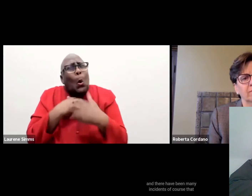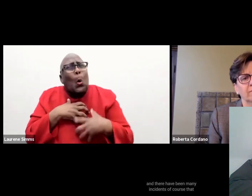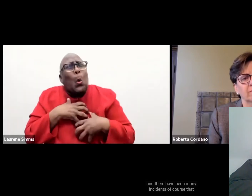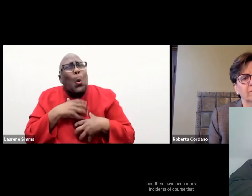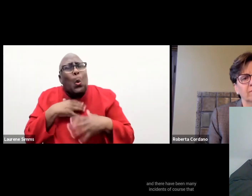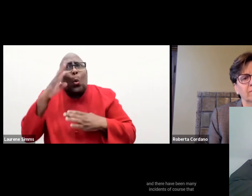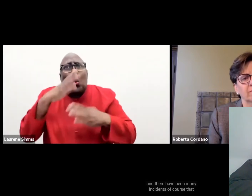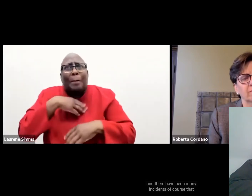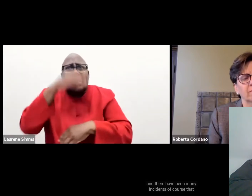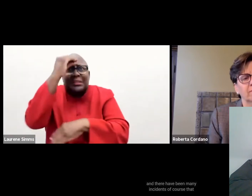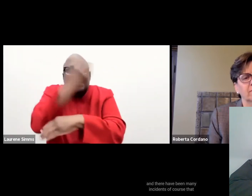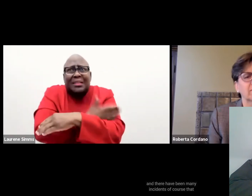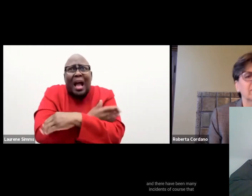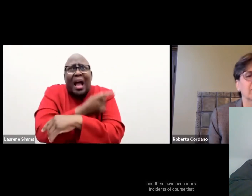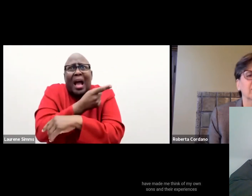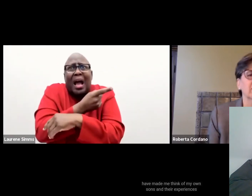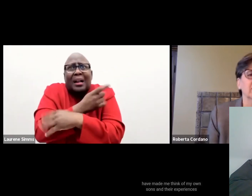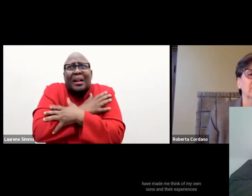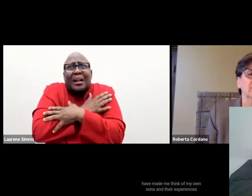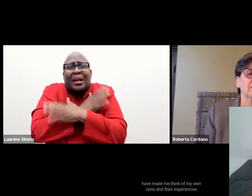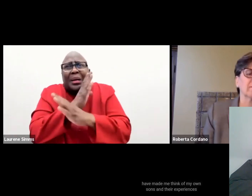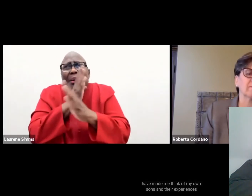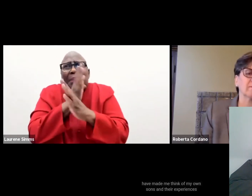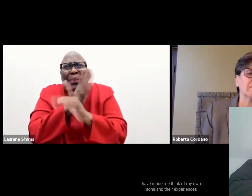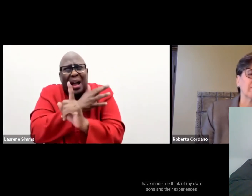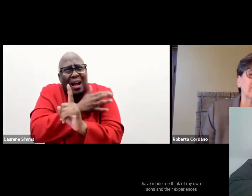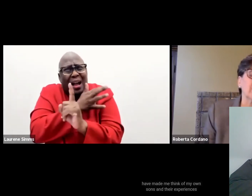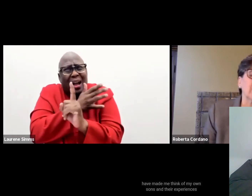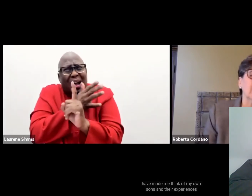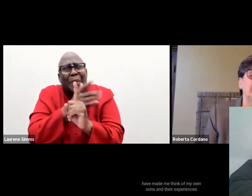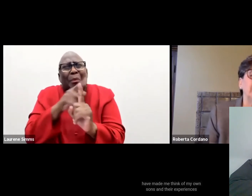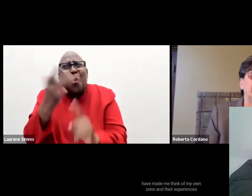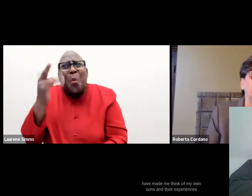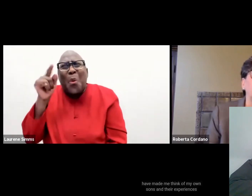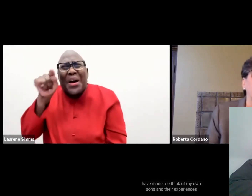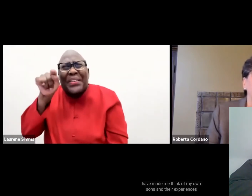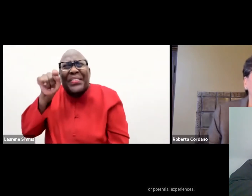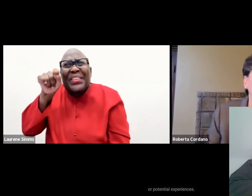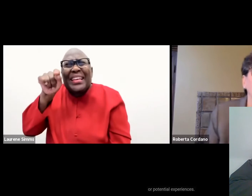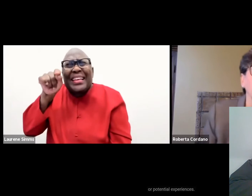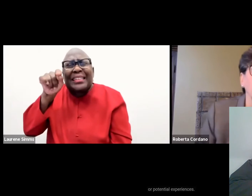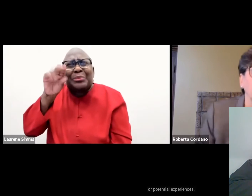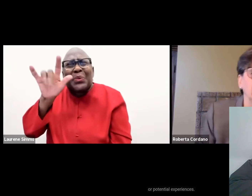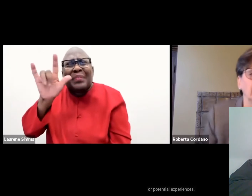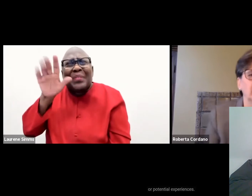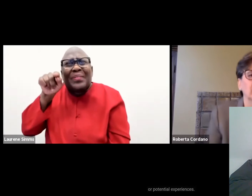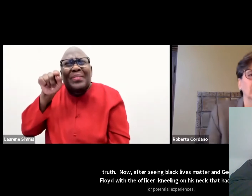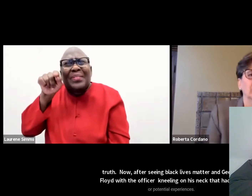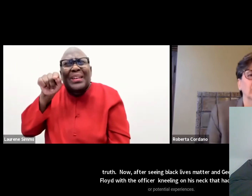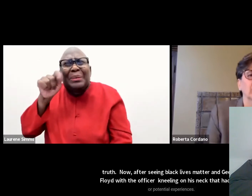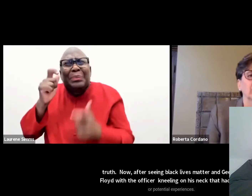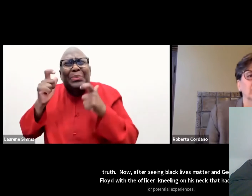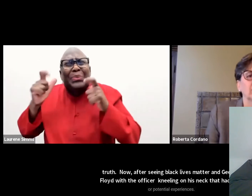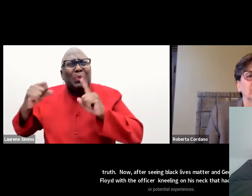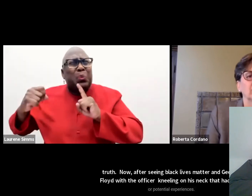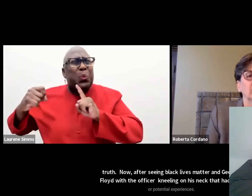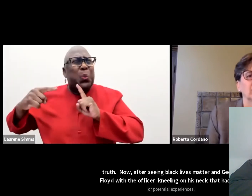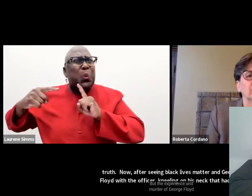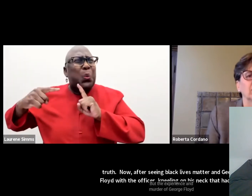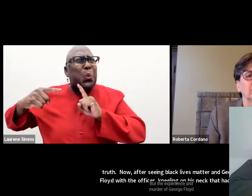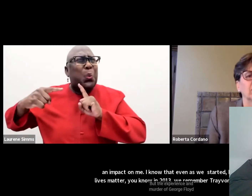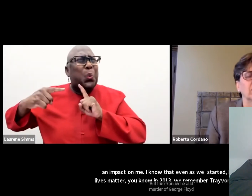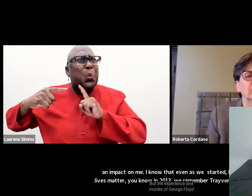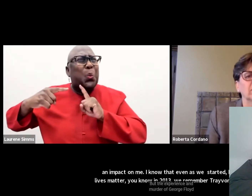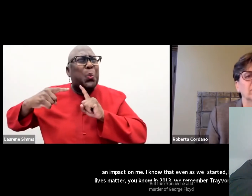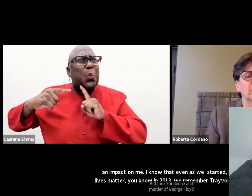And there have been many incidents, of course, since then that made me think of my own sons and their experiences and potential experiences